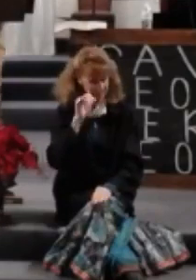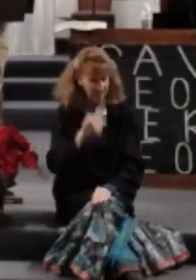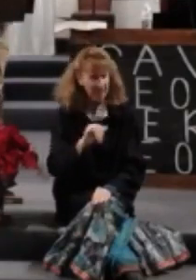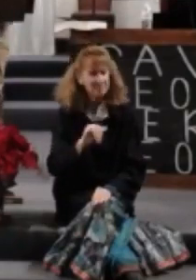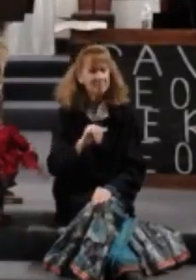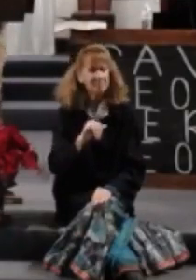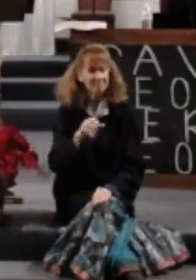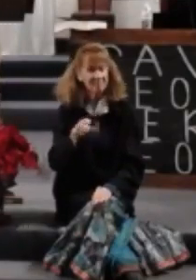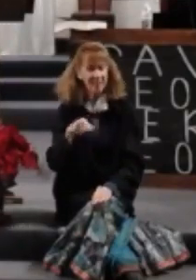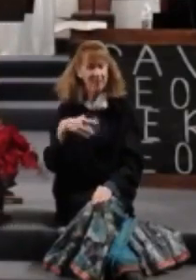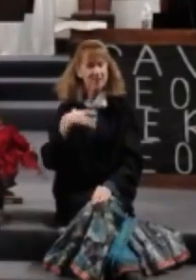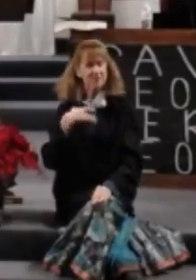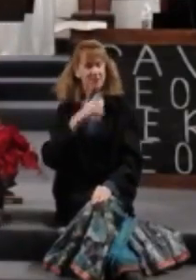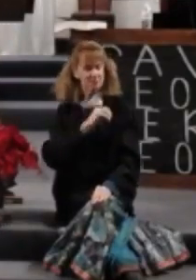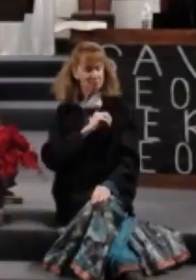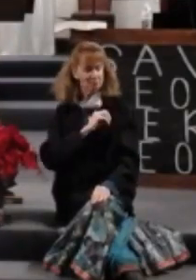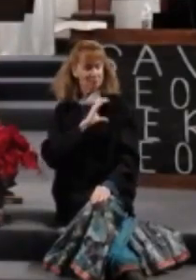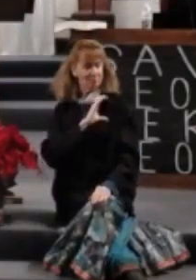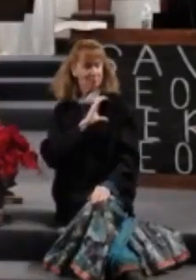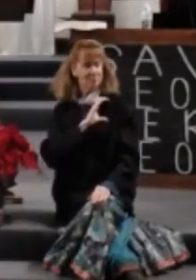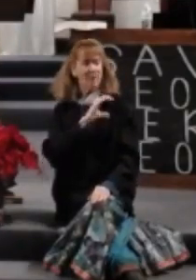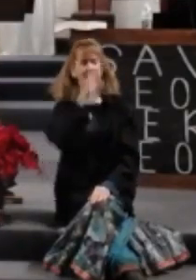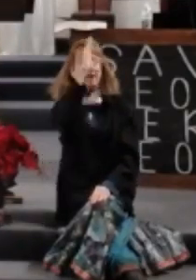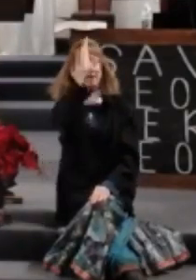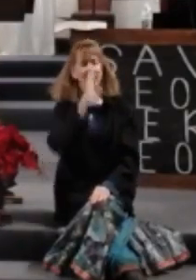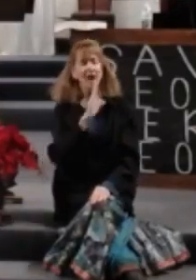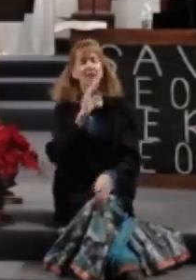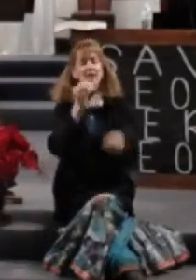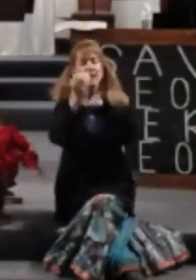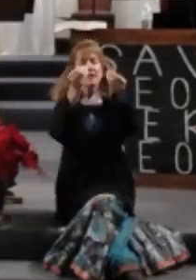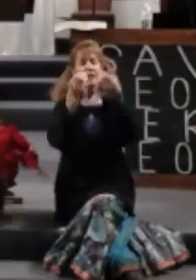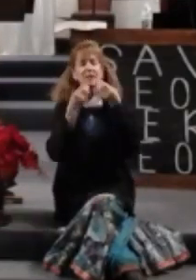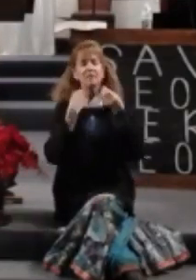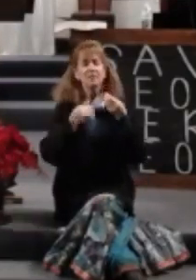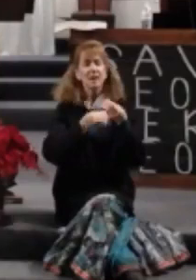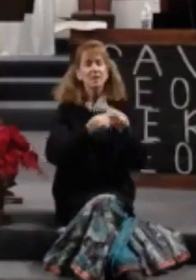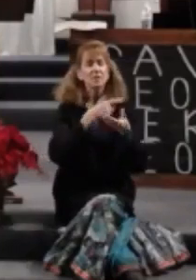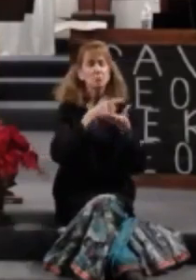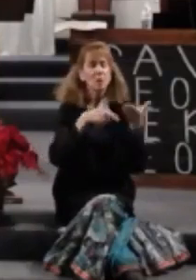I'm just so grateful that God gives us what we need when we need it.